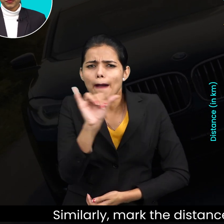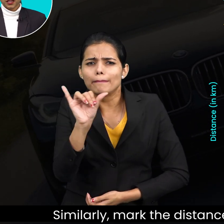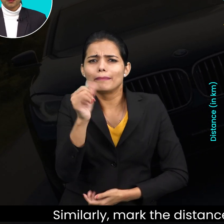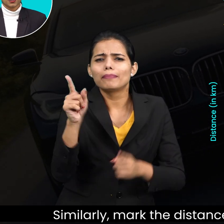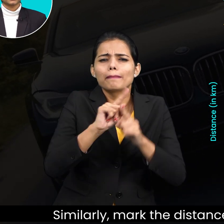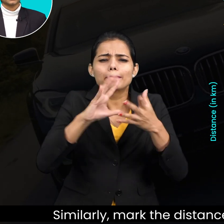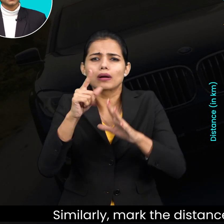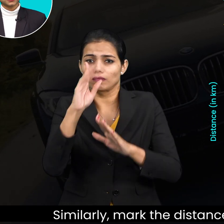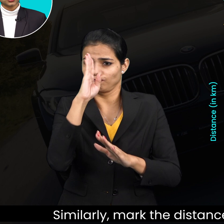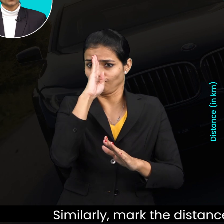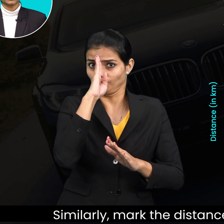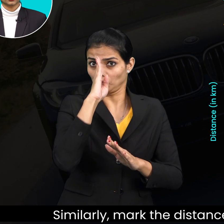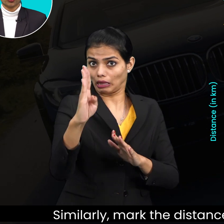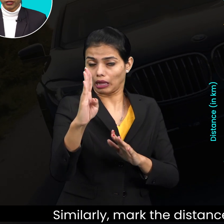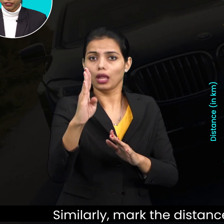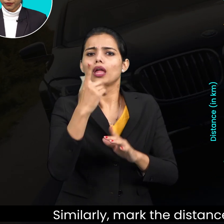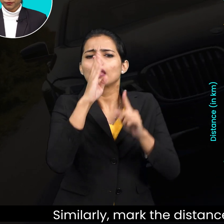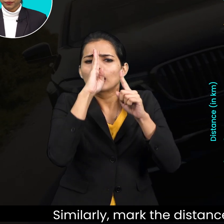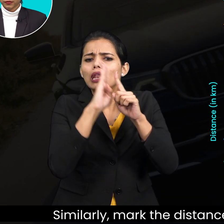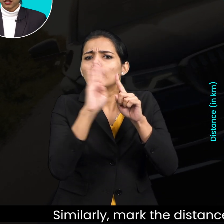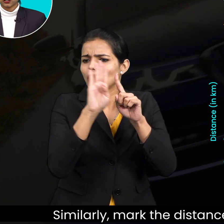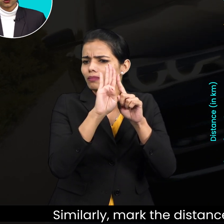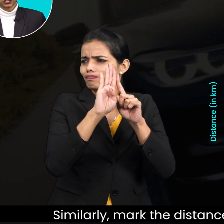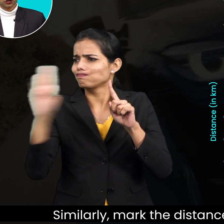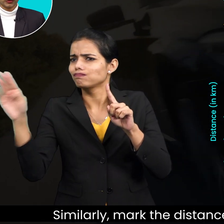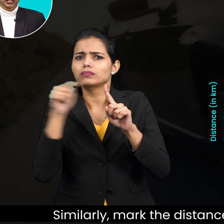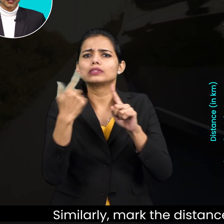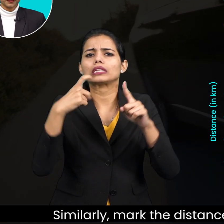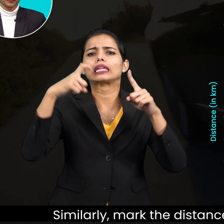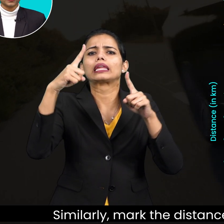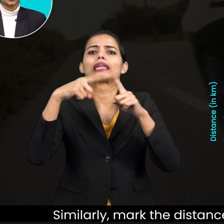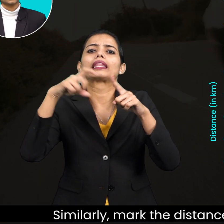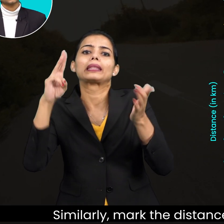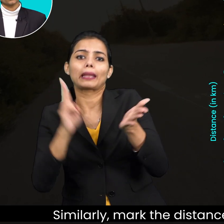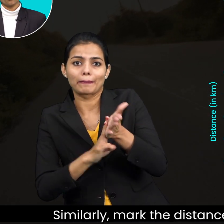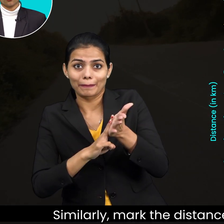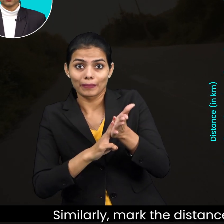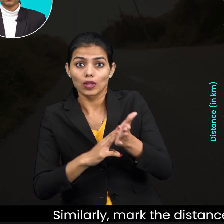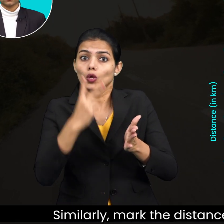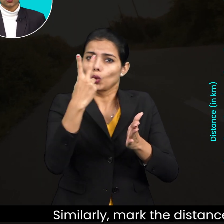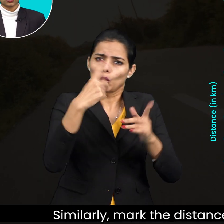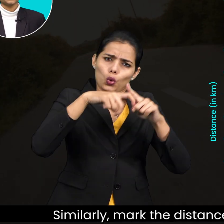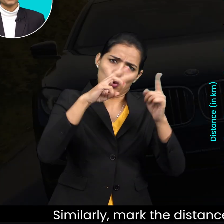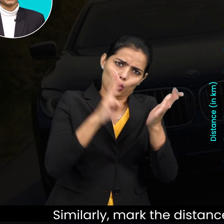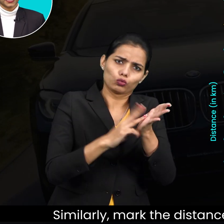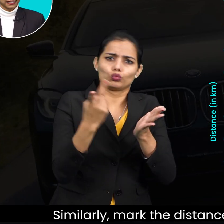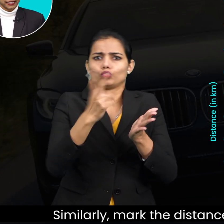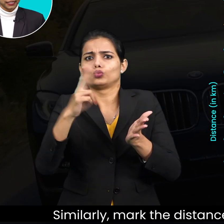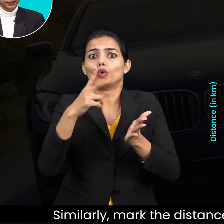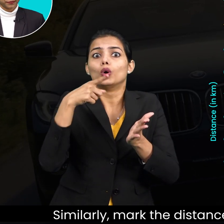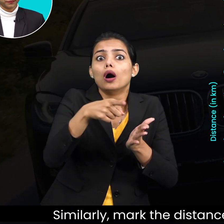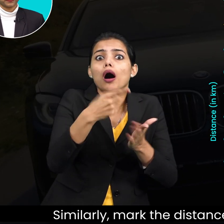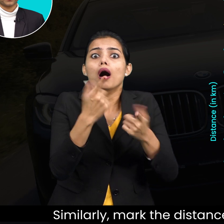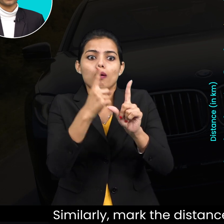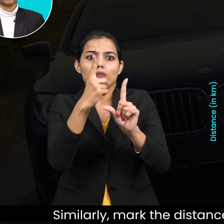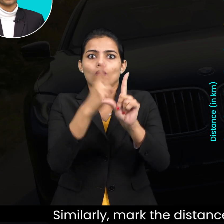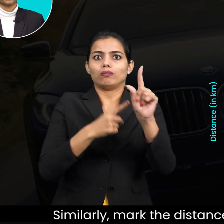Similarly, mark the distance 1 kilometer, 2 kilometer, so on the